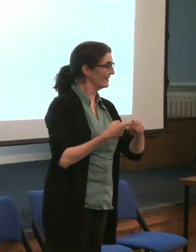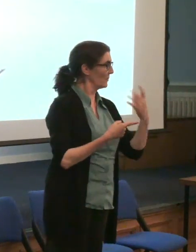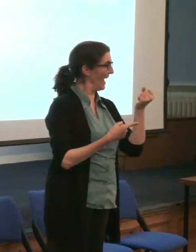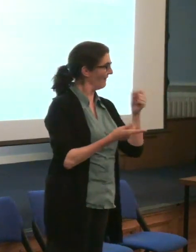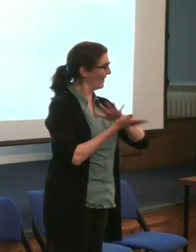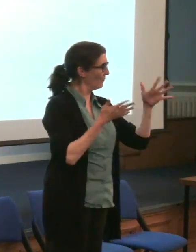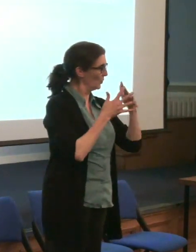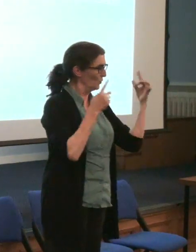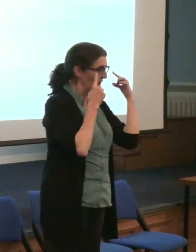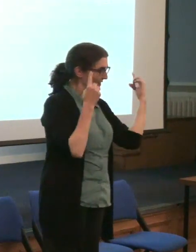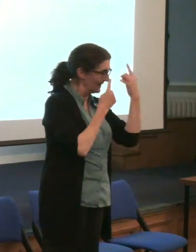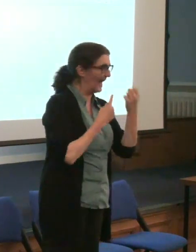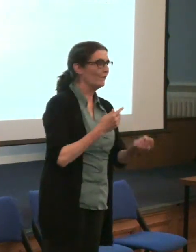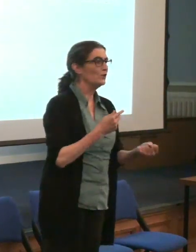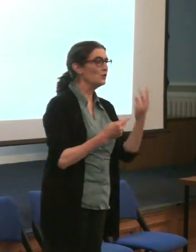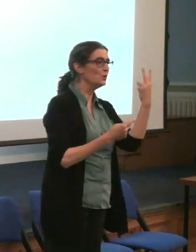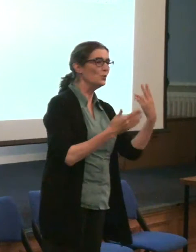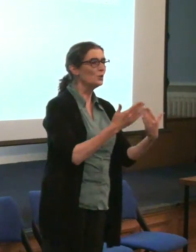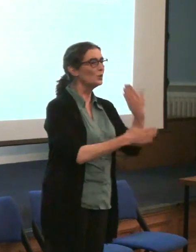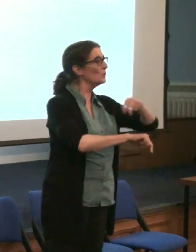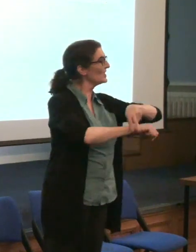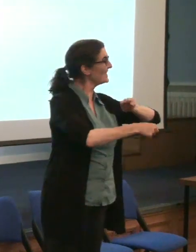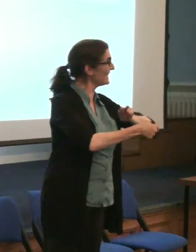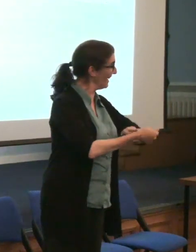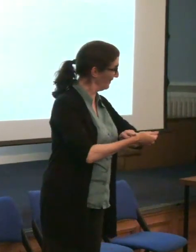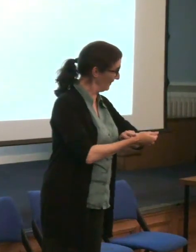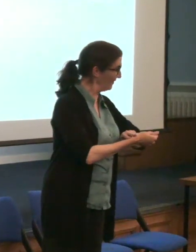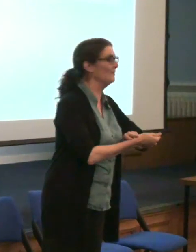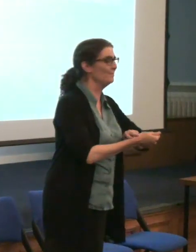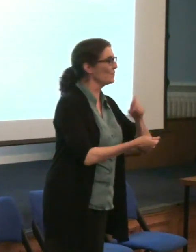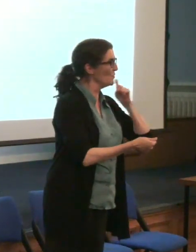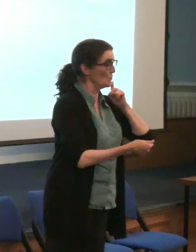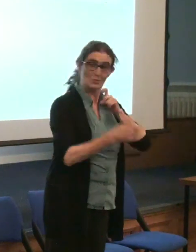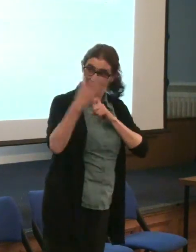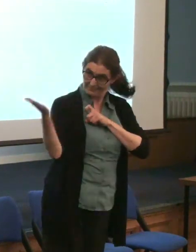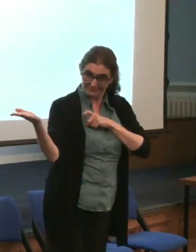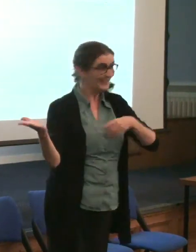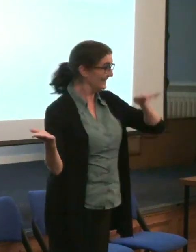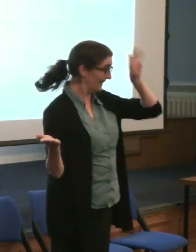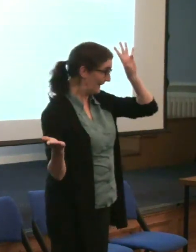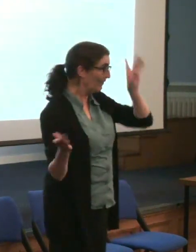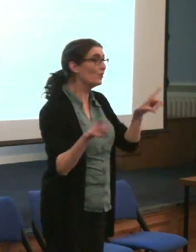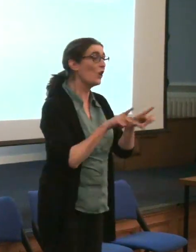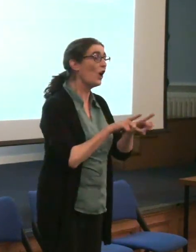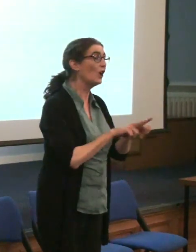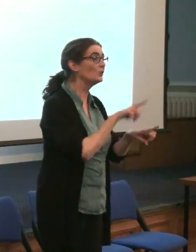and Mark McQueen, who asked the last question here, so we're very pleased about this. And I'd also like